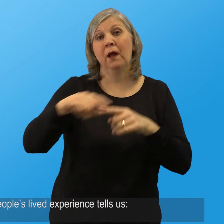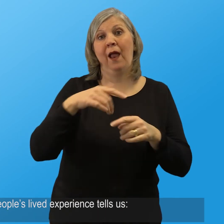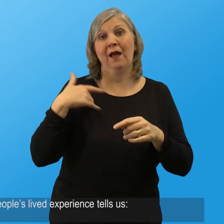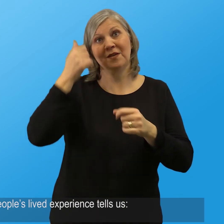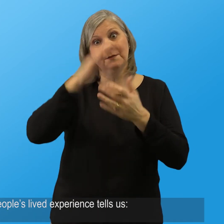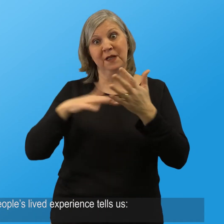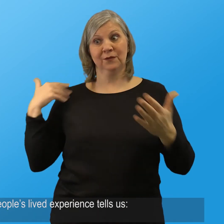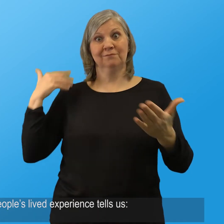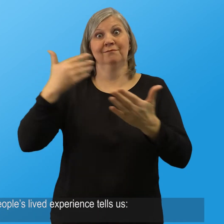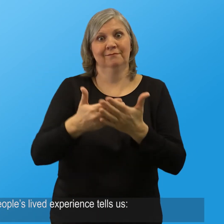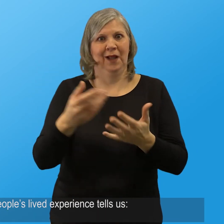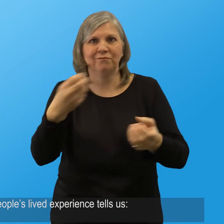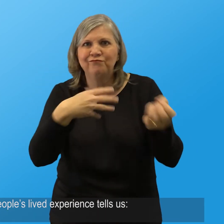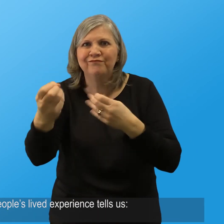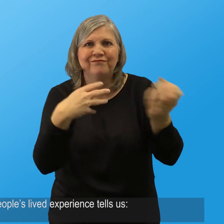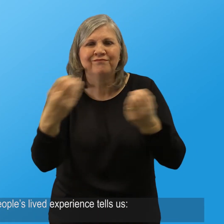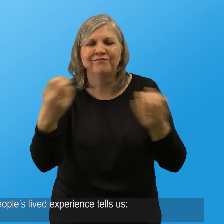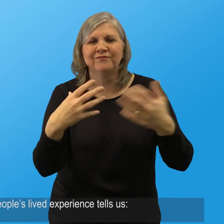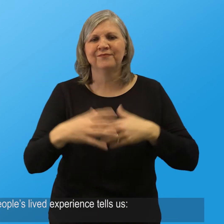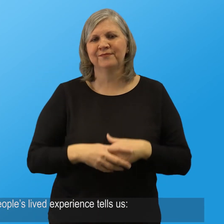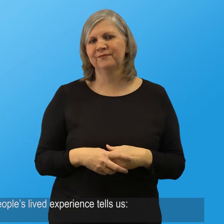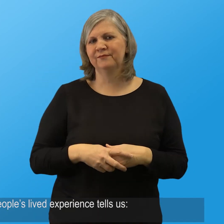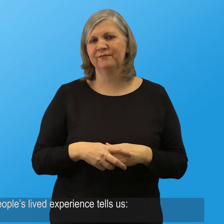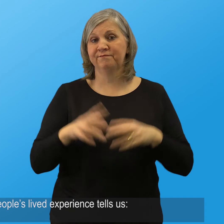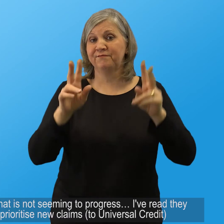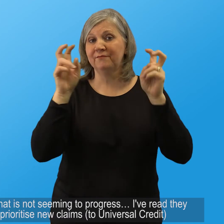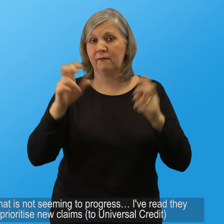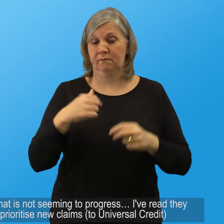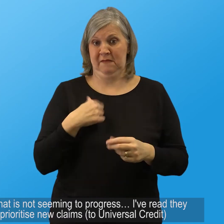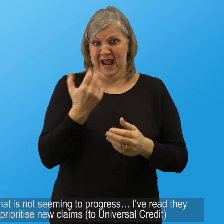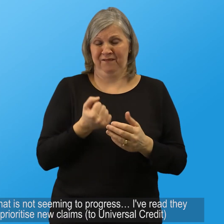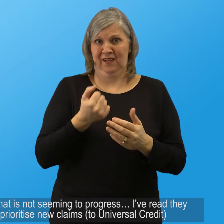What disabled people's lived experience tells us.